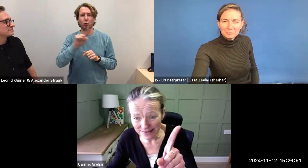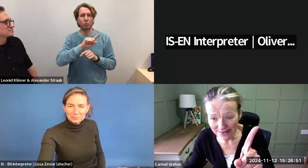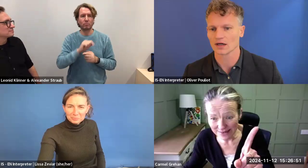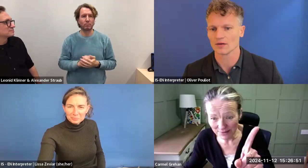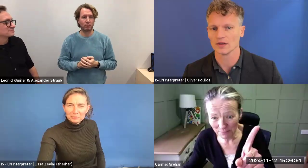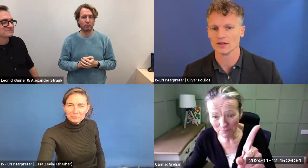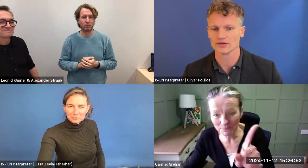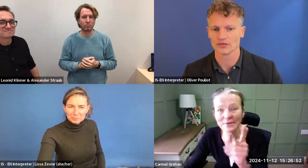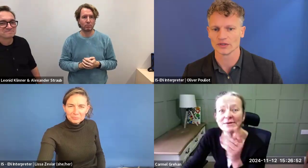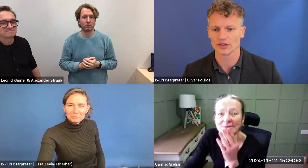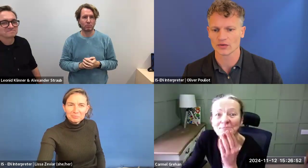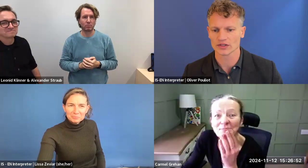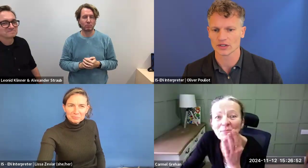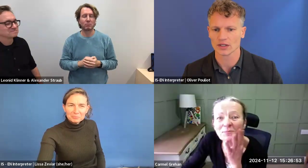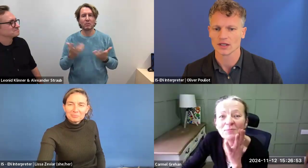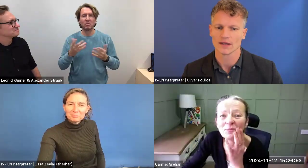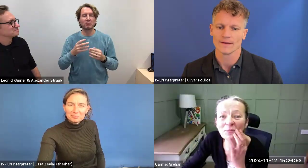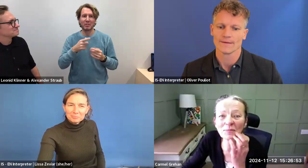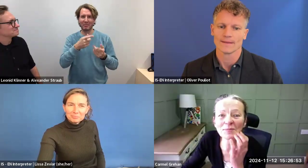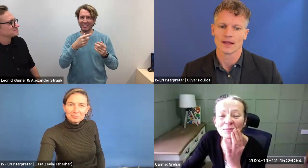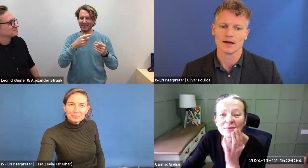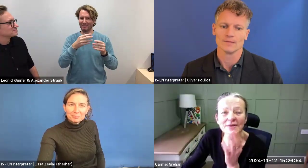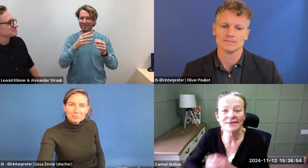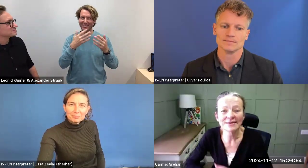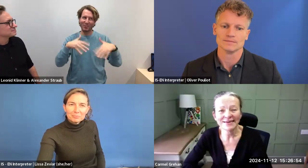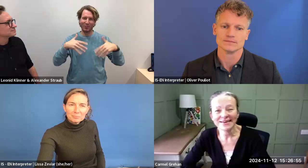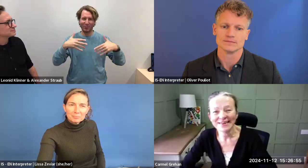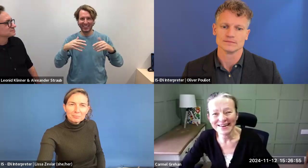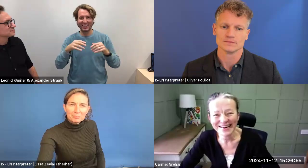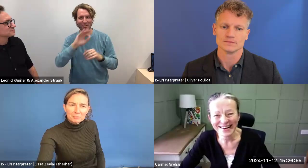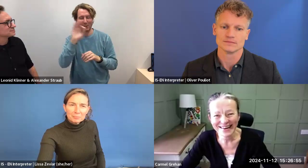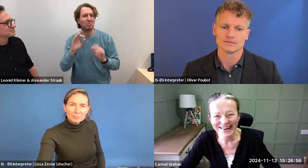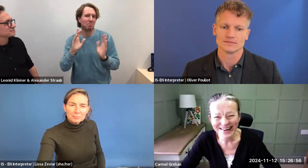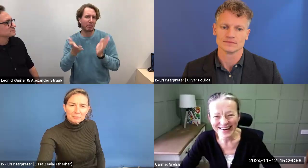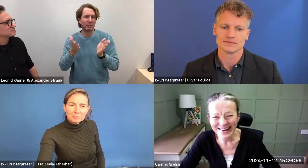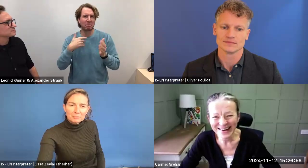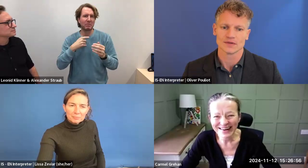Thank you, Carmel. It's a really good question. I